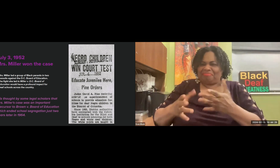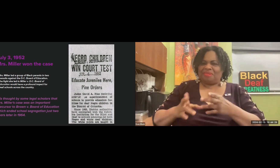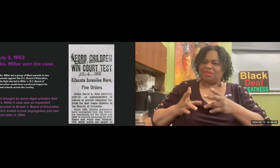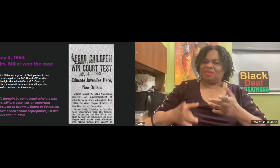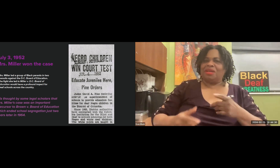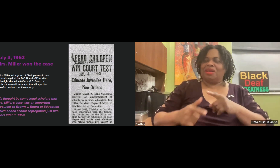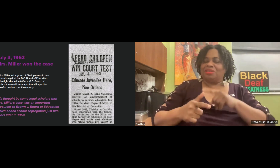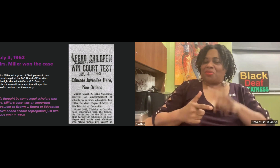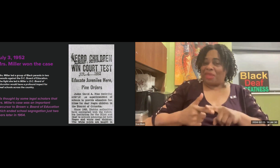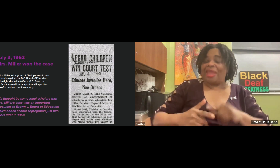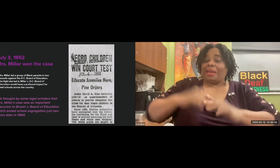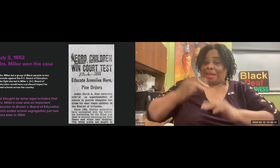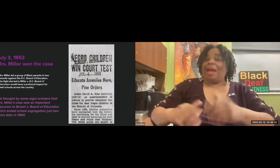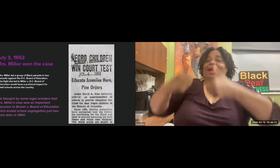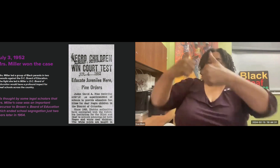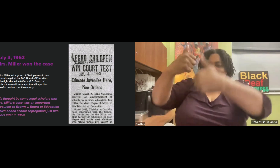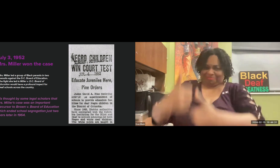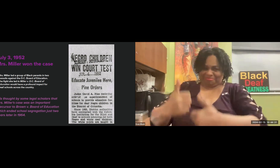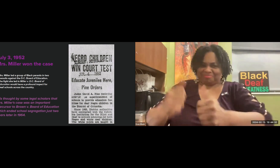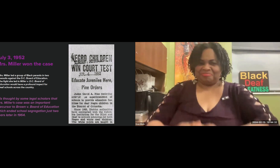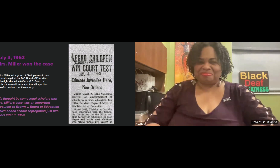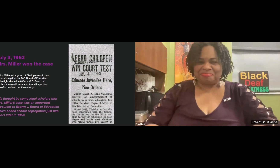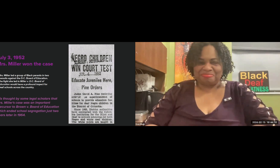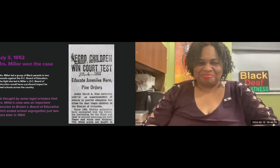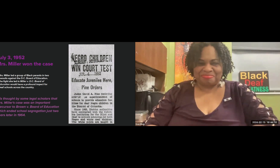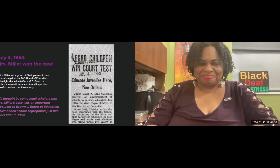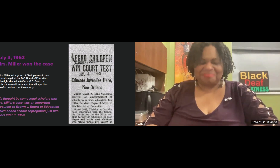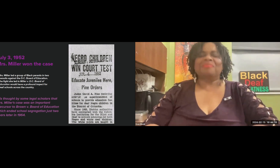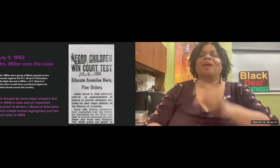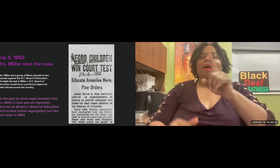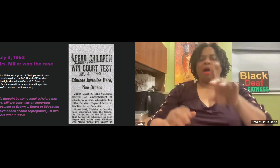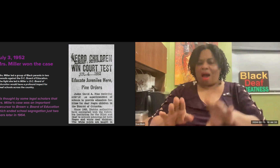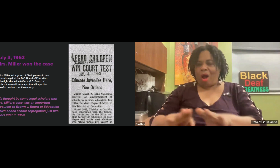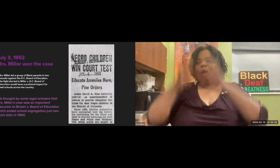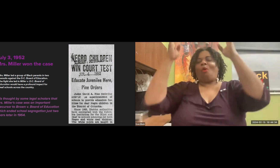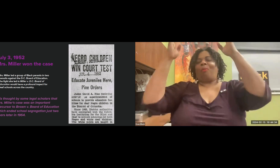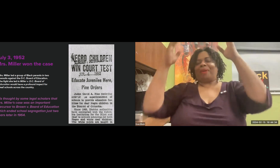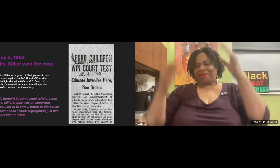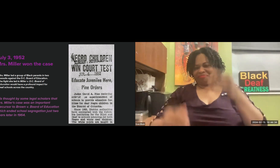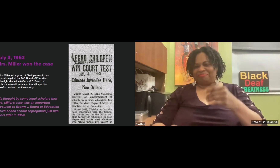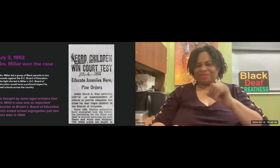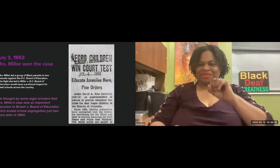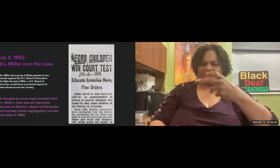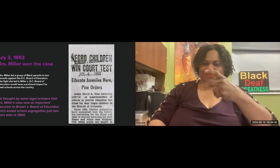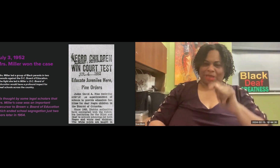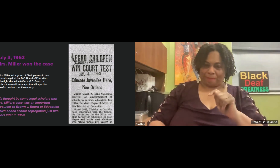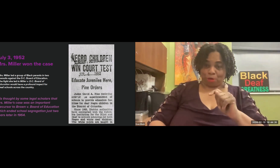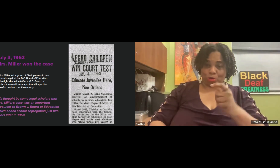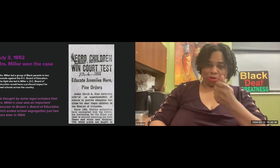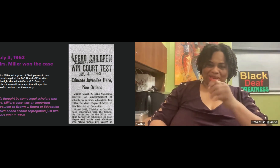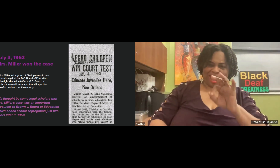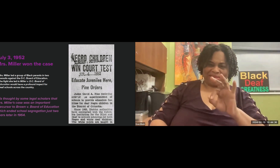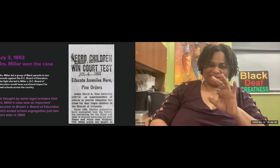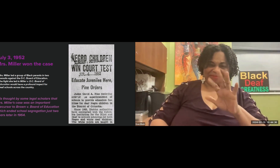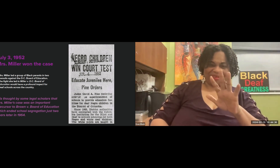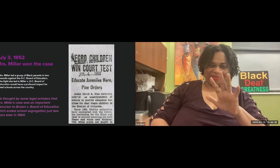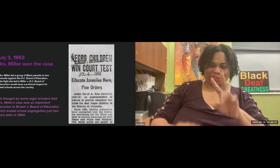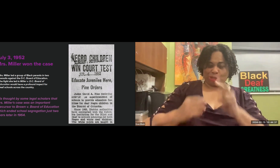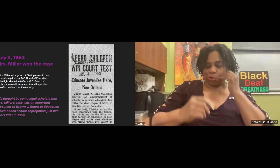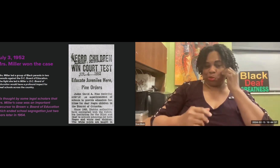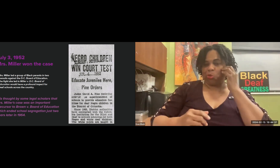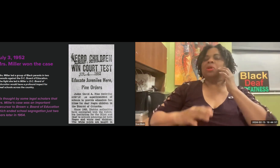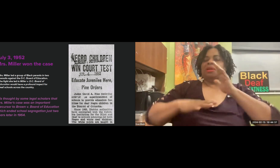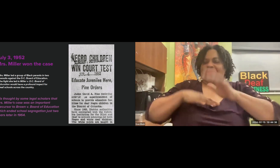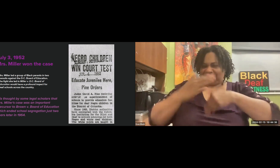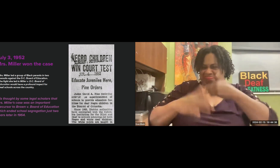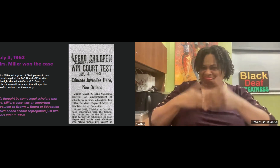taught them in the old gym. So they were segregated, yet on the campus of Gallaudet University. That school